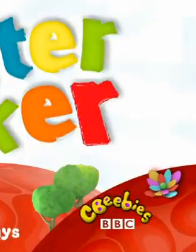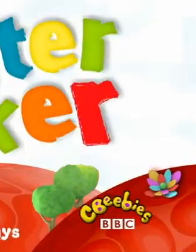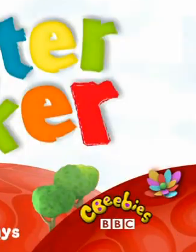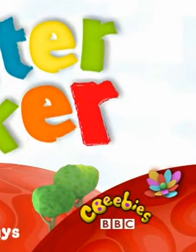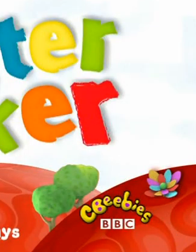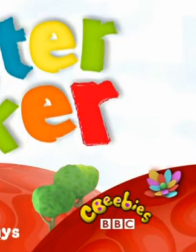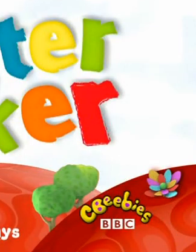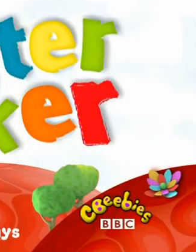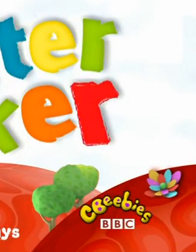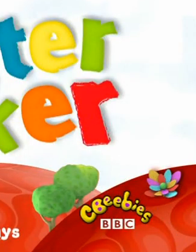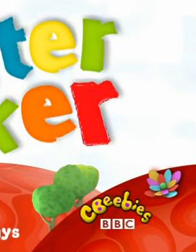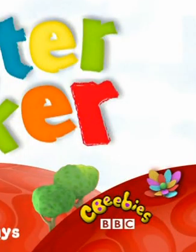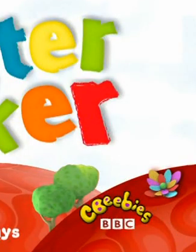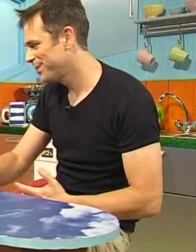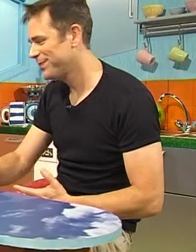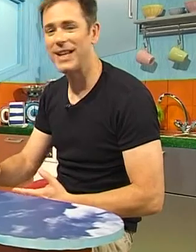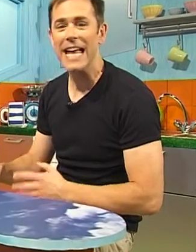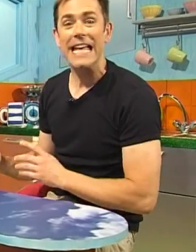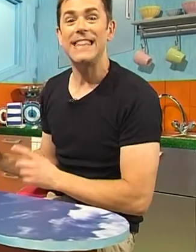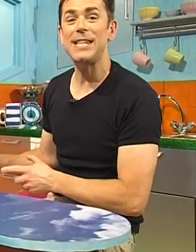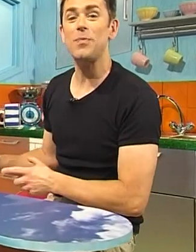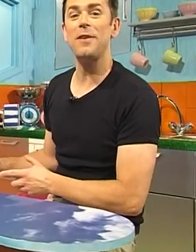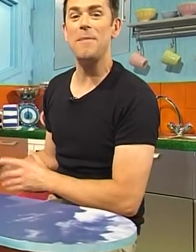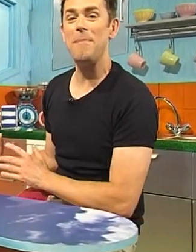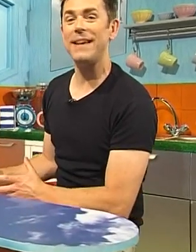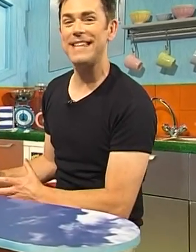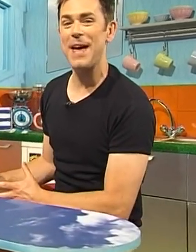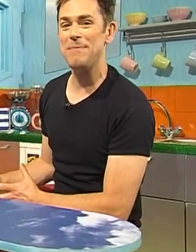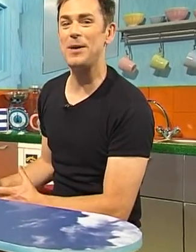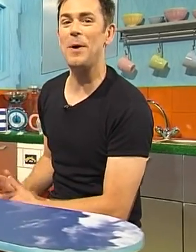This is one of the best games.